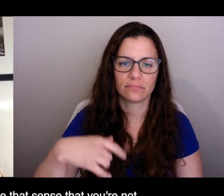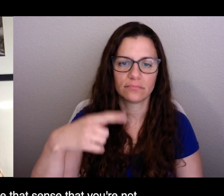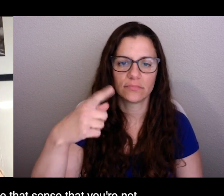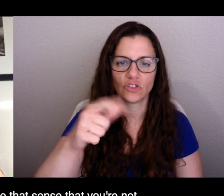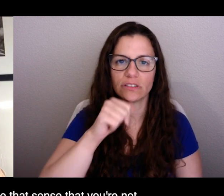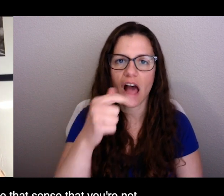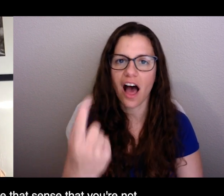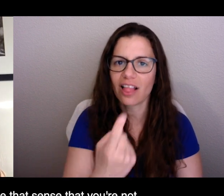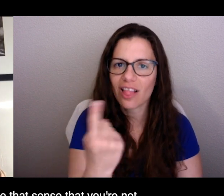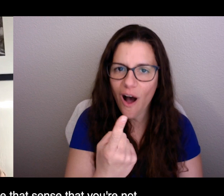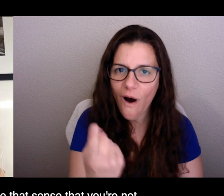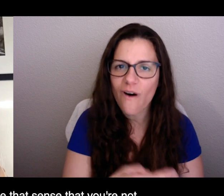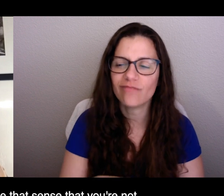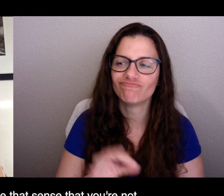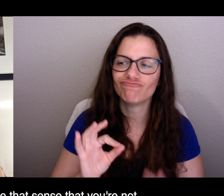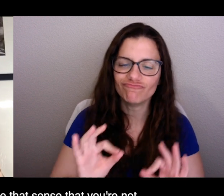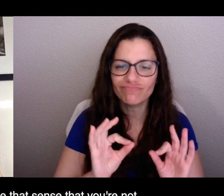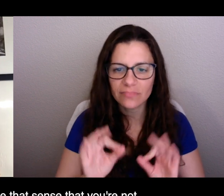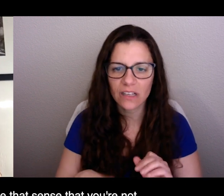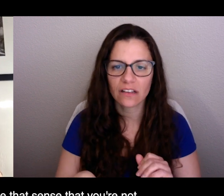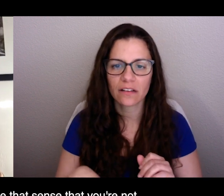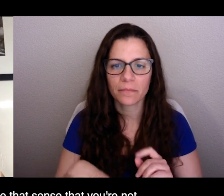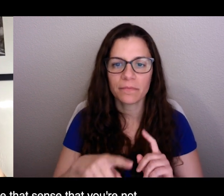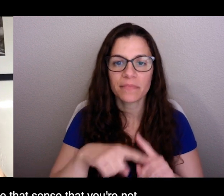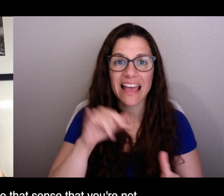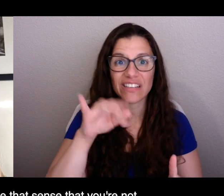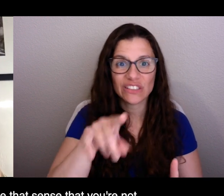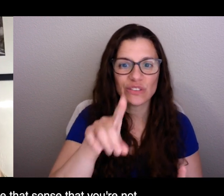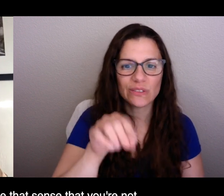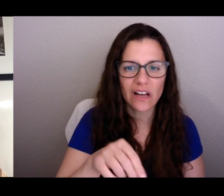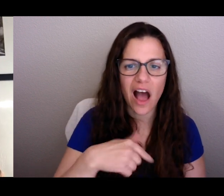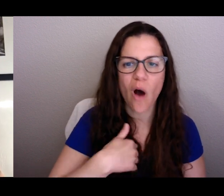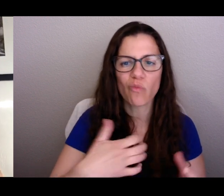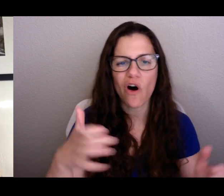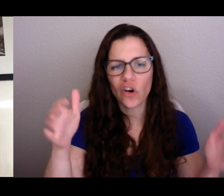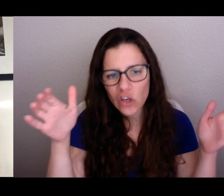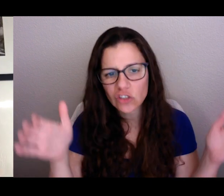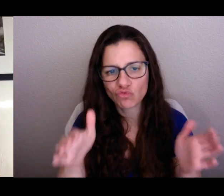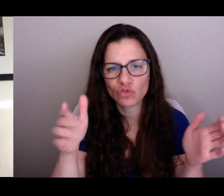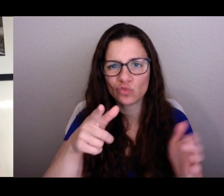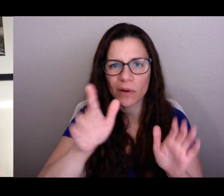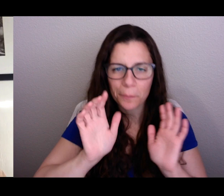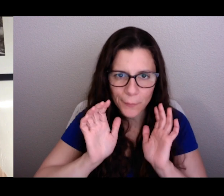sense that you're not alone. But if you do, I want to encourage you